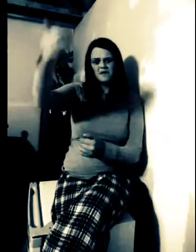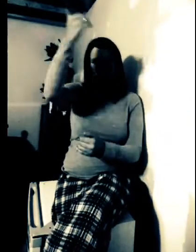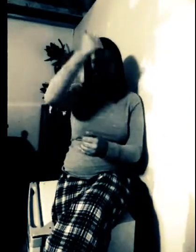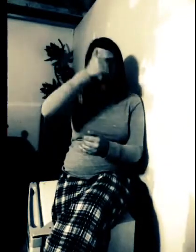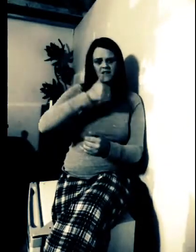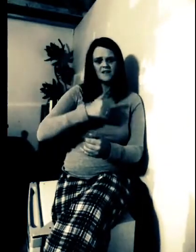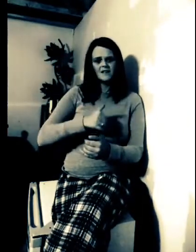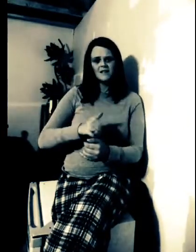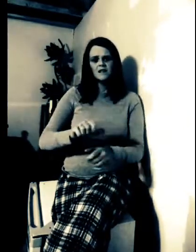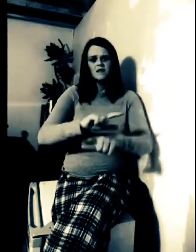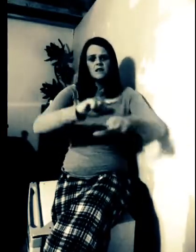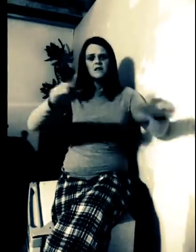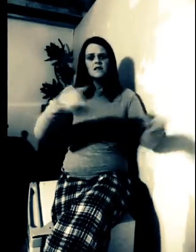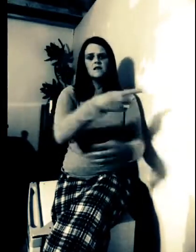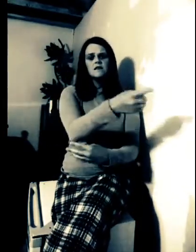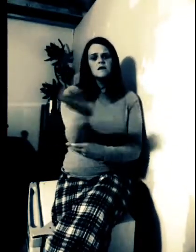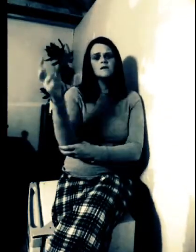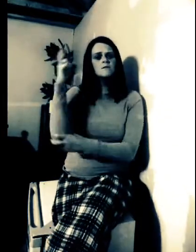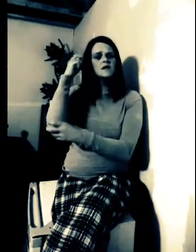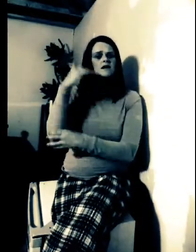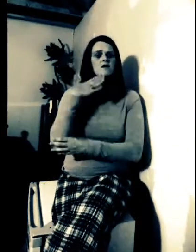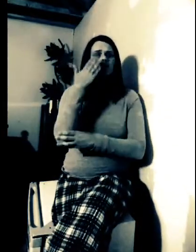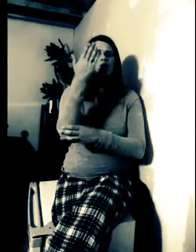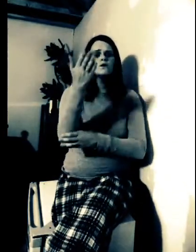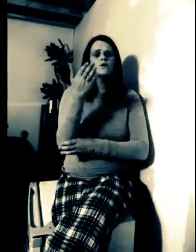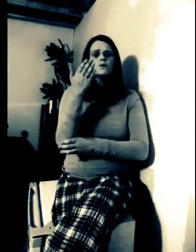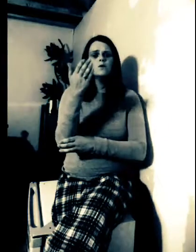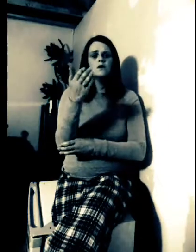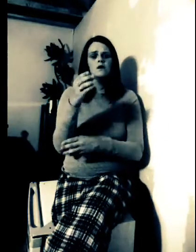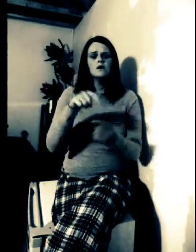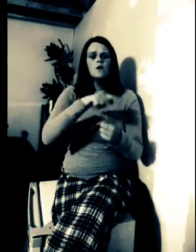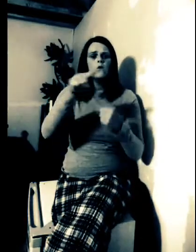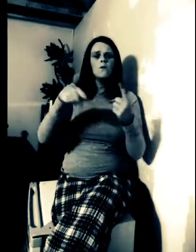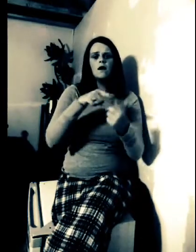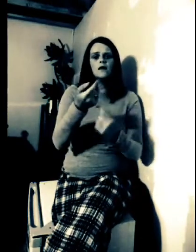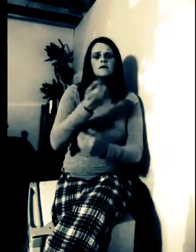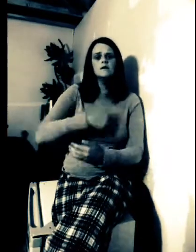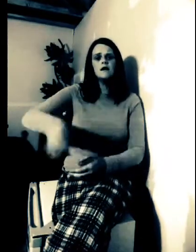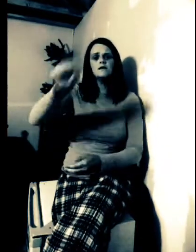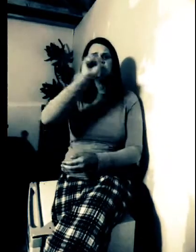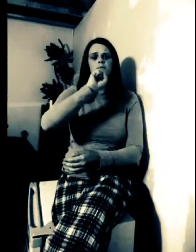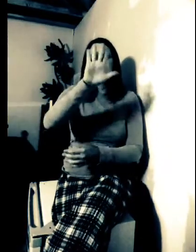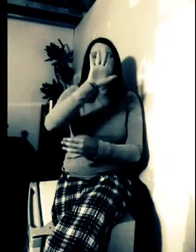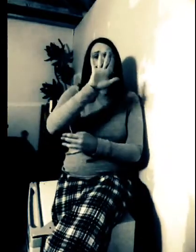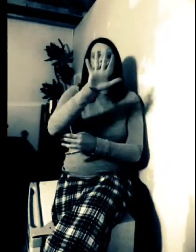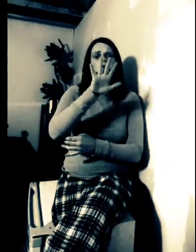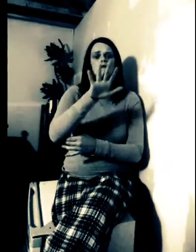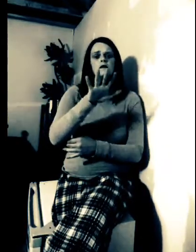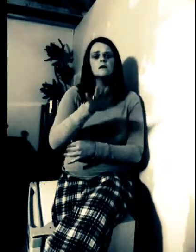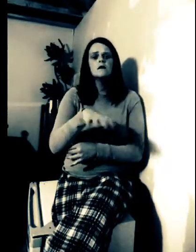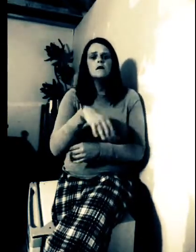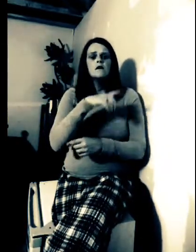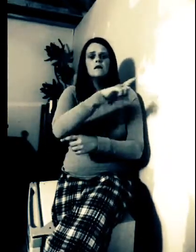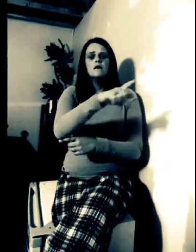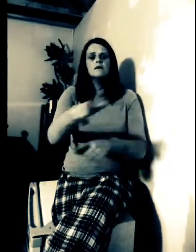me Let them hear you When I speak Let